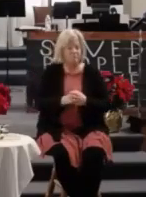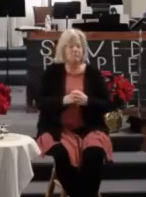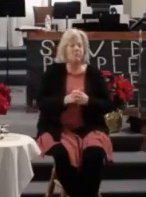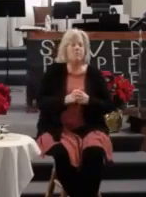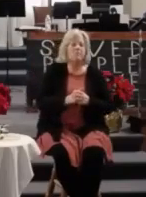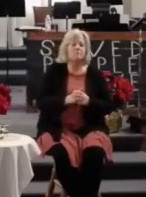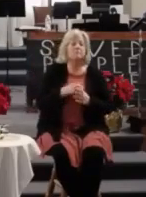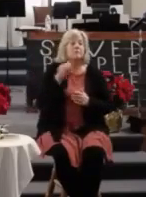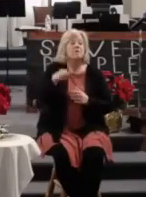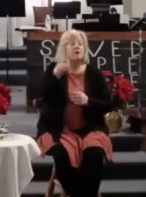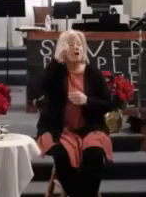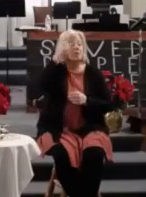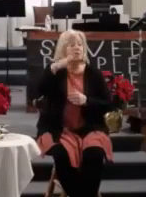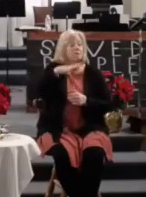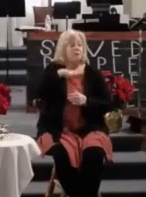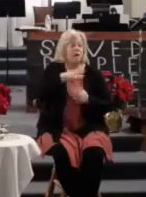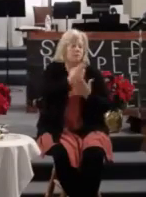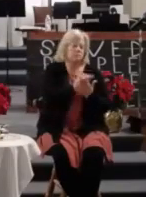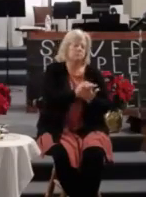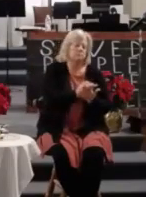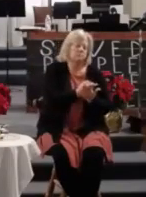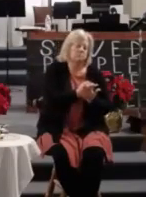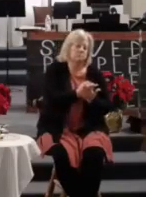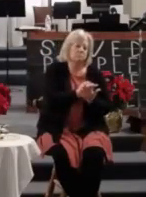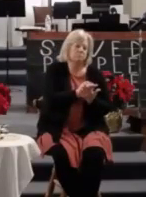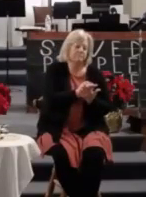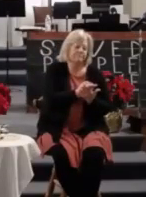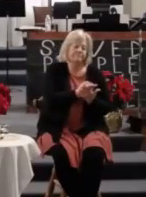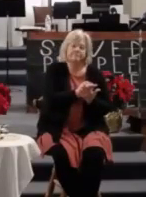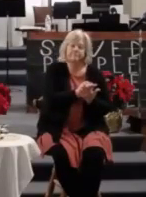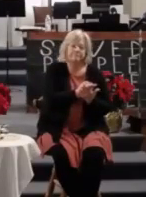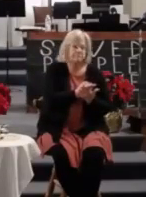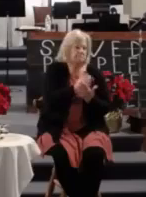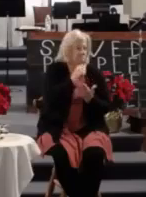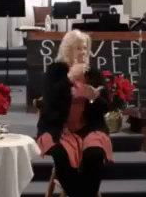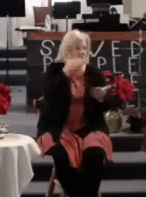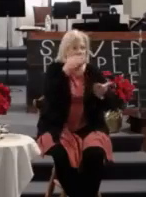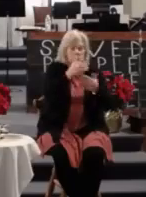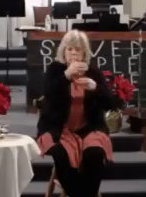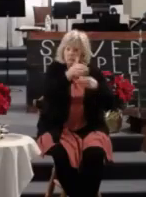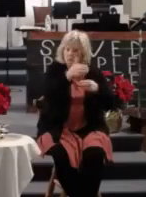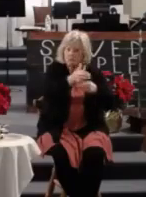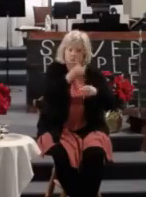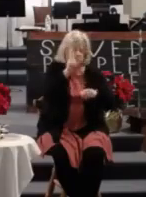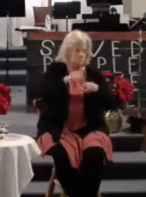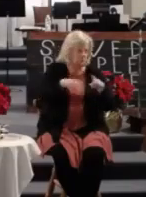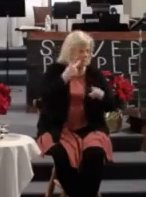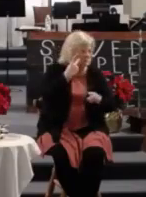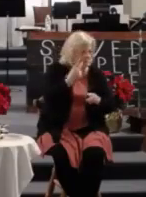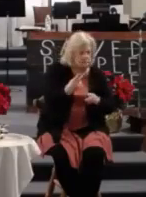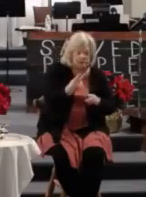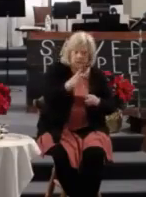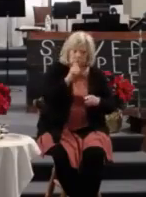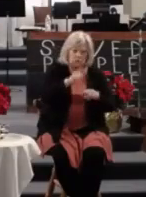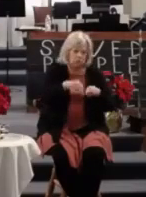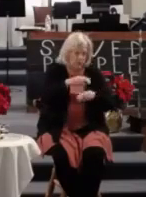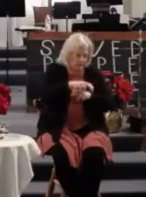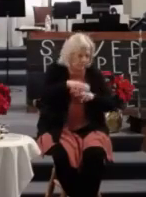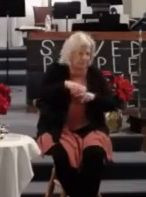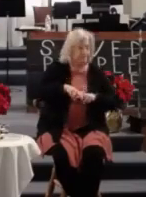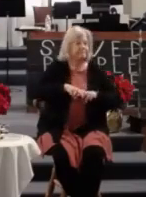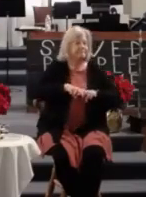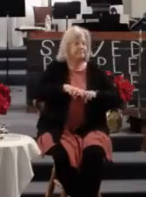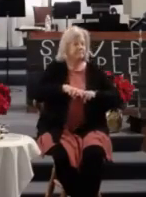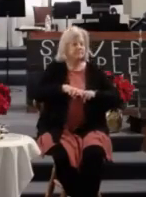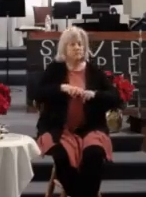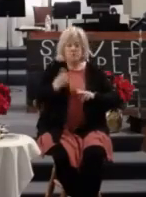The other man had to spend all of his time flat on his back. The two men would talk for hours